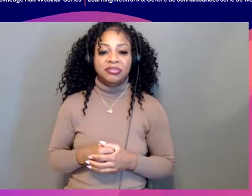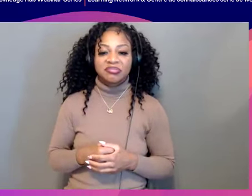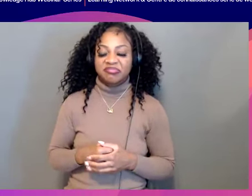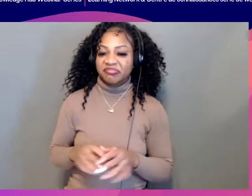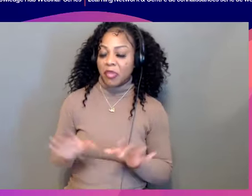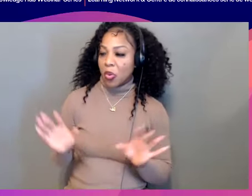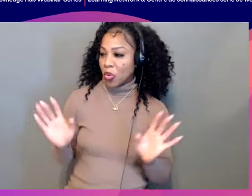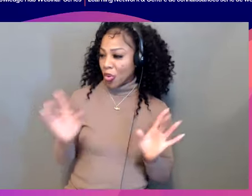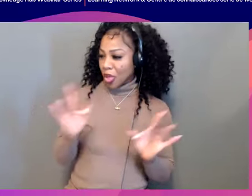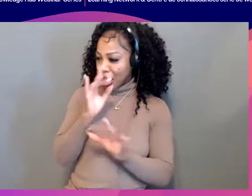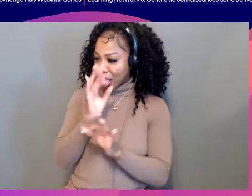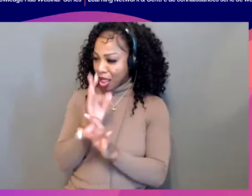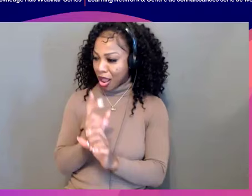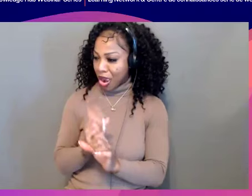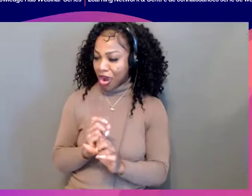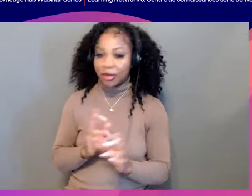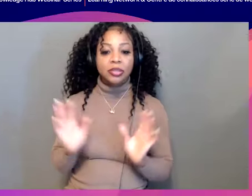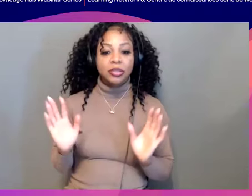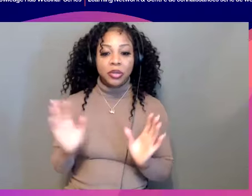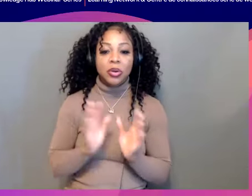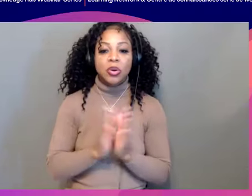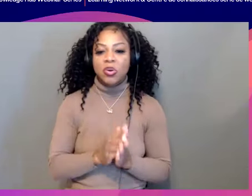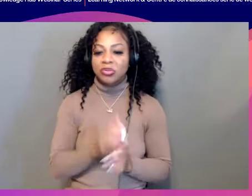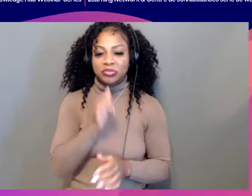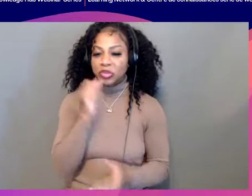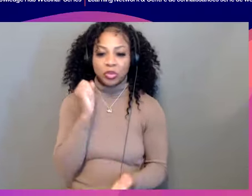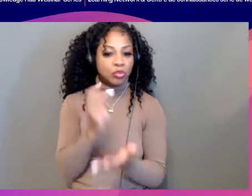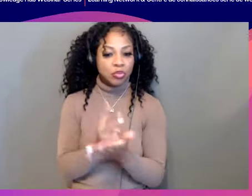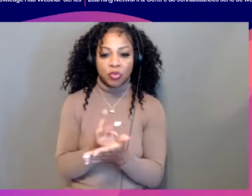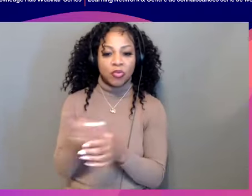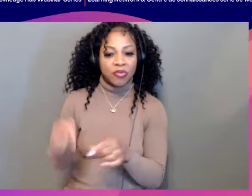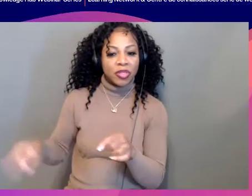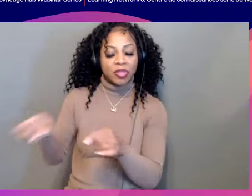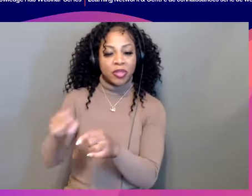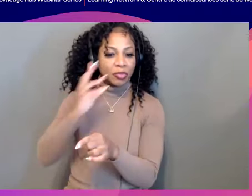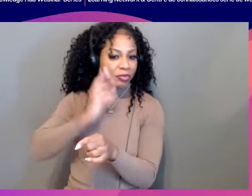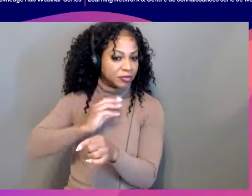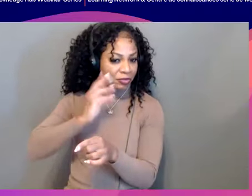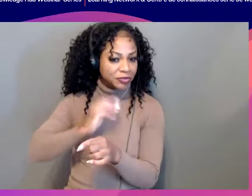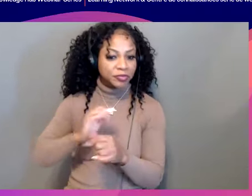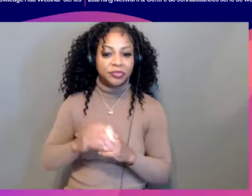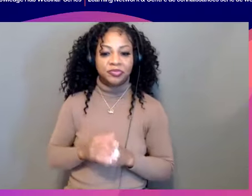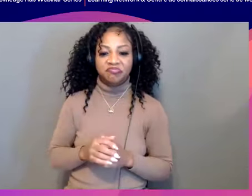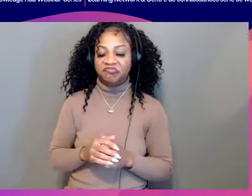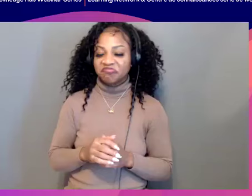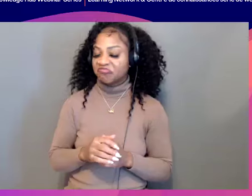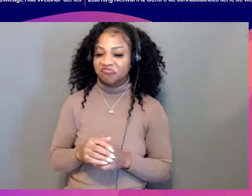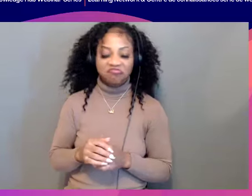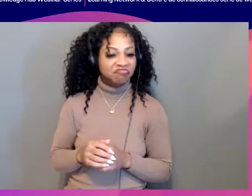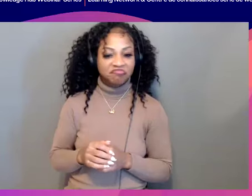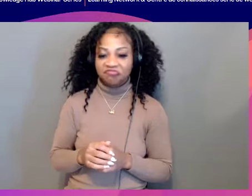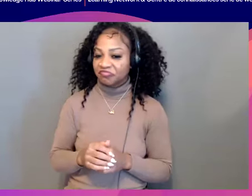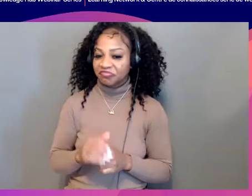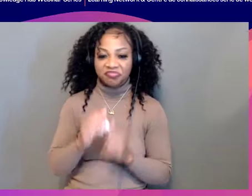exoticization, disapproval of 2S LGBTQIA plus experiences, denial